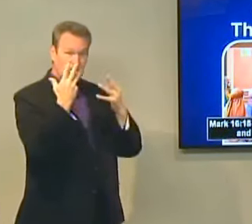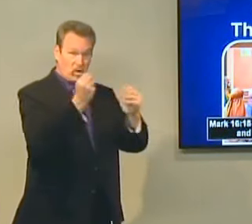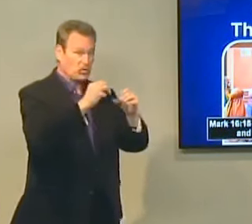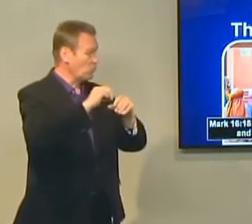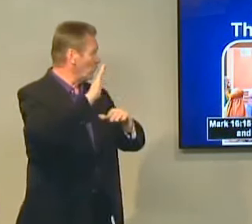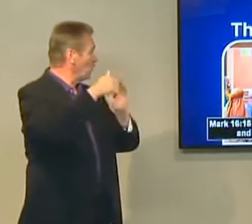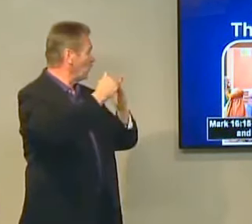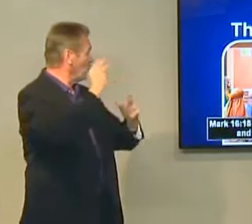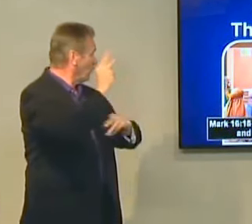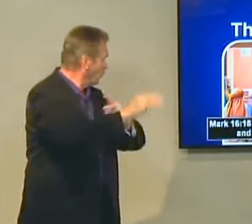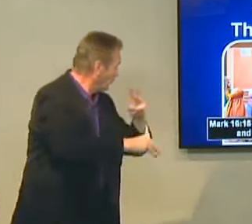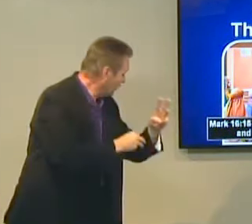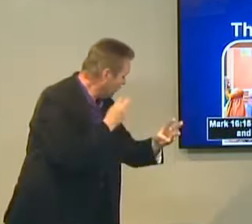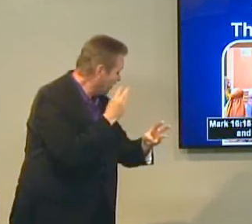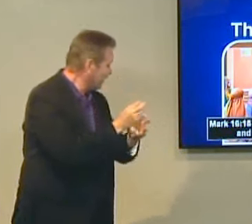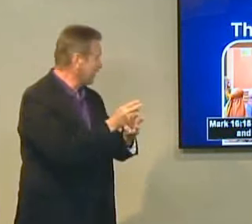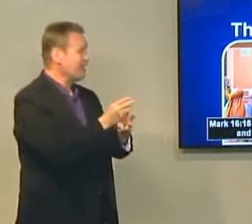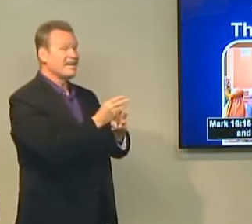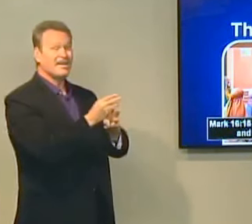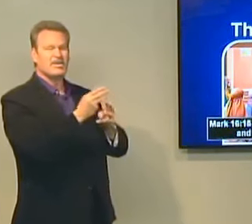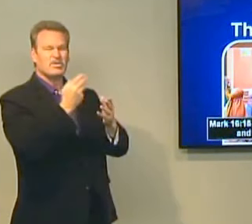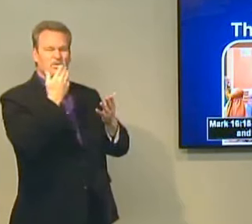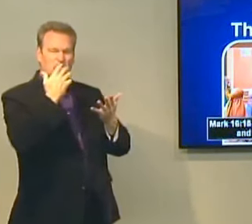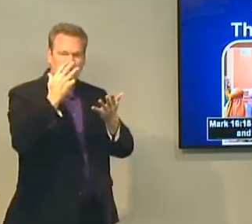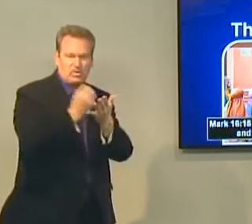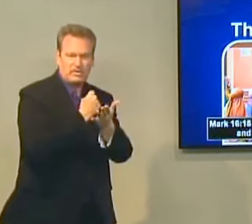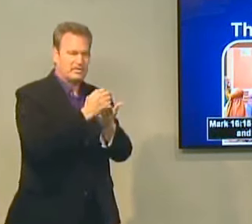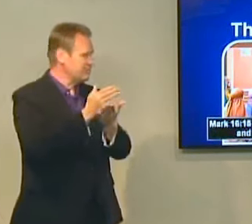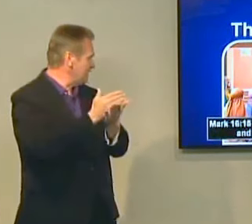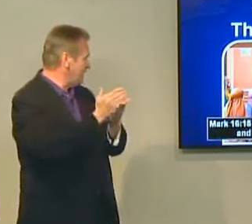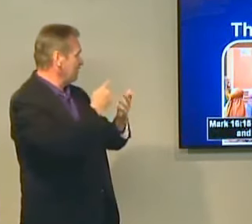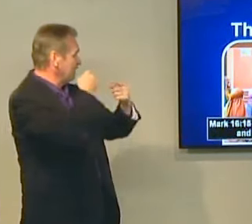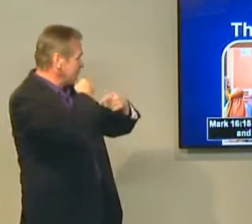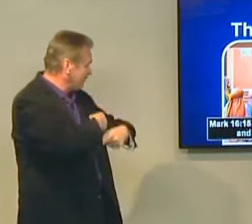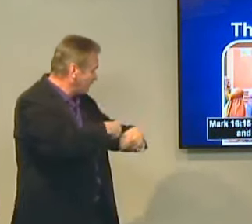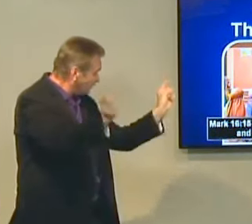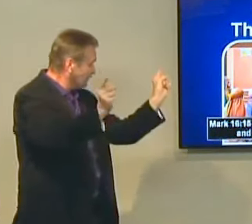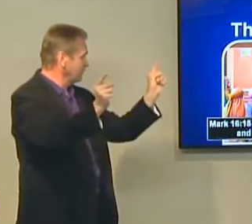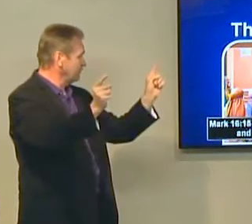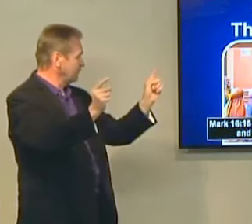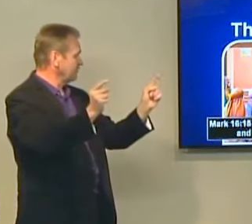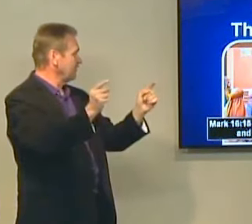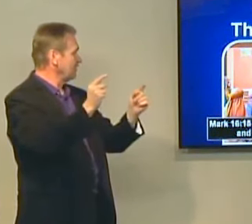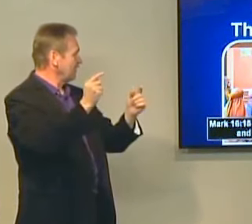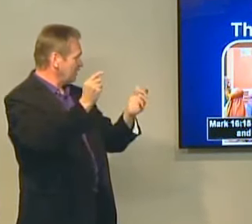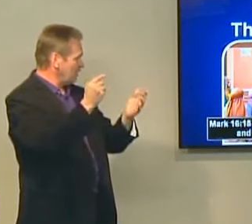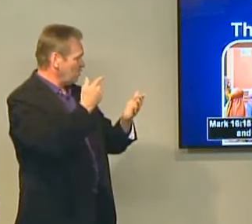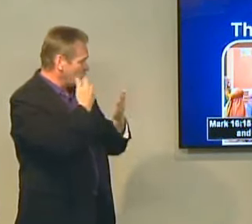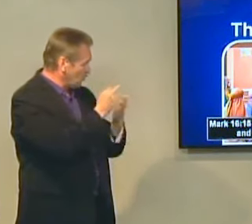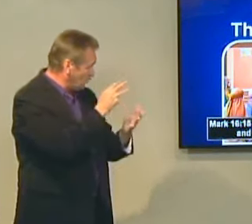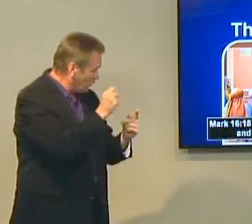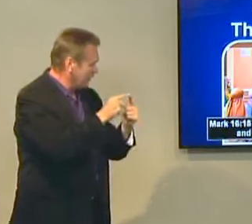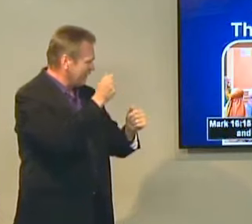And it said. And Jesus said to him. Said to them. Go out into the world. Go out into the world. Go.